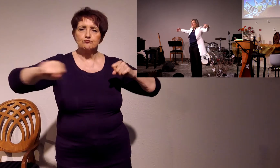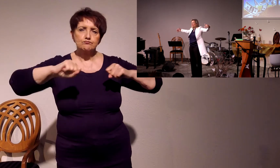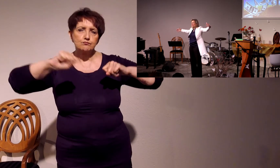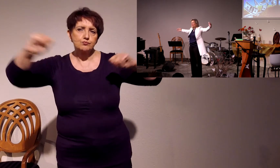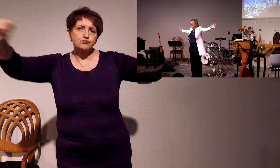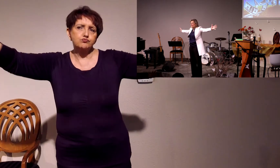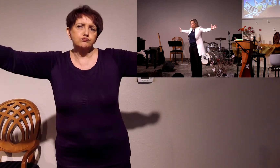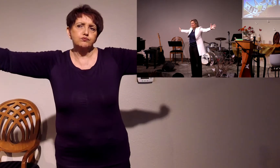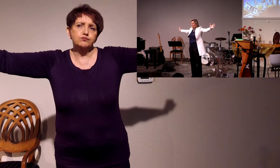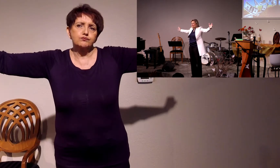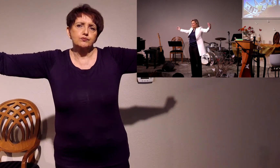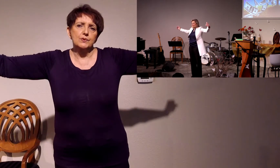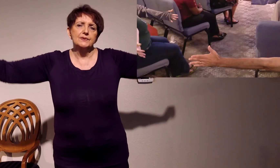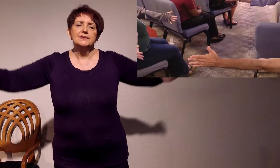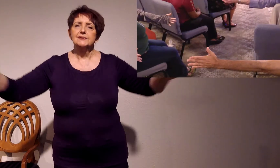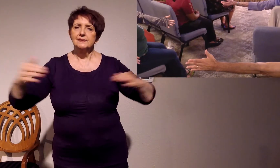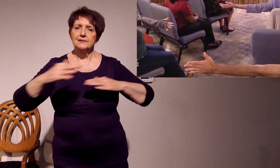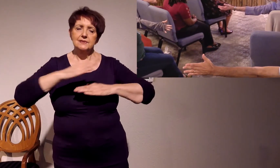this unlimited,